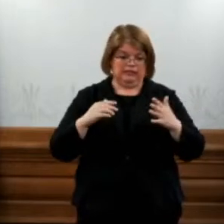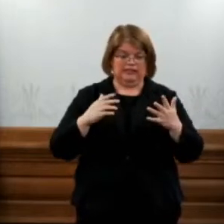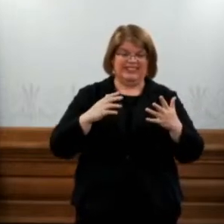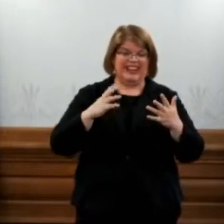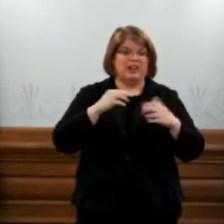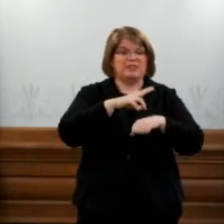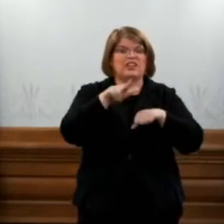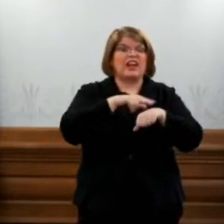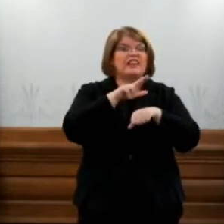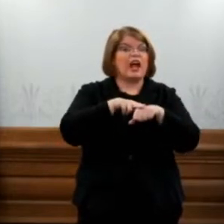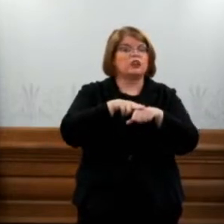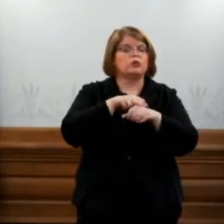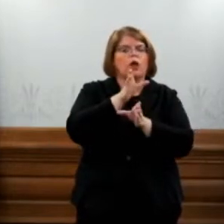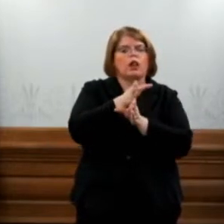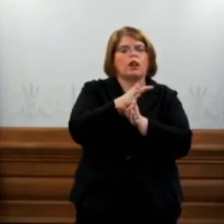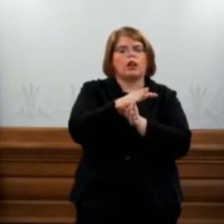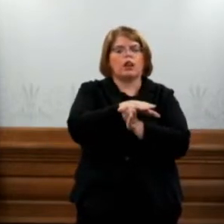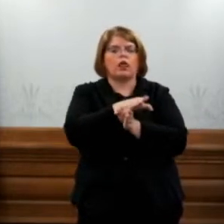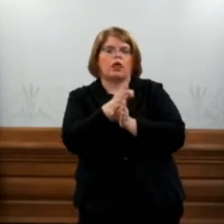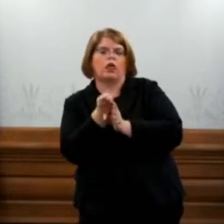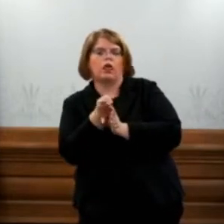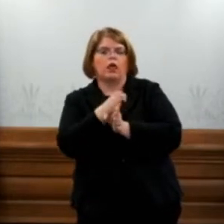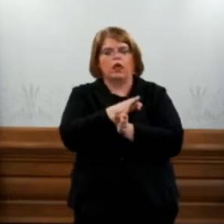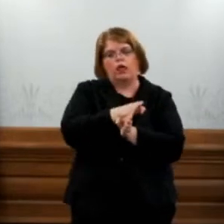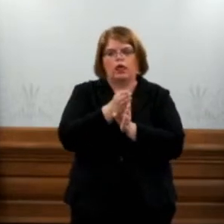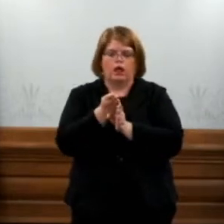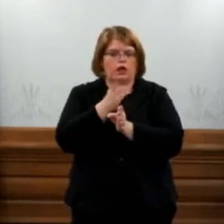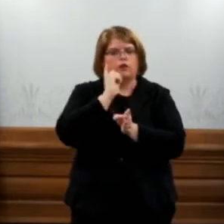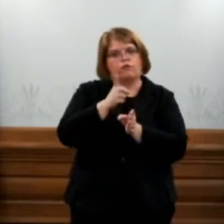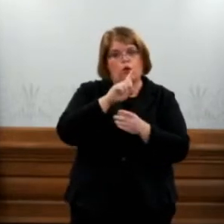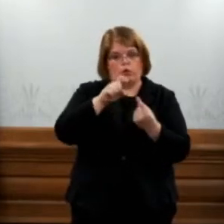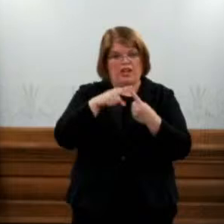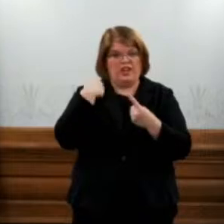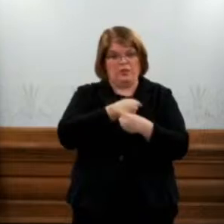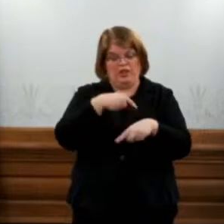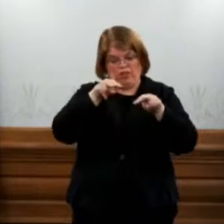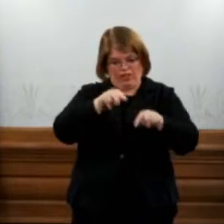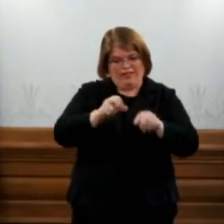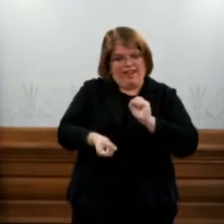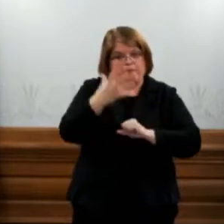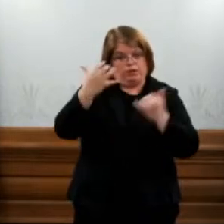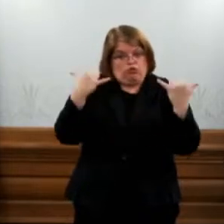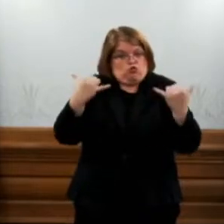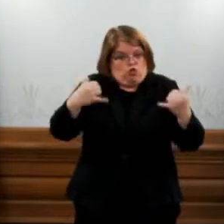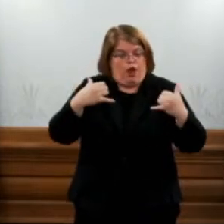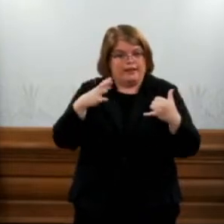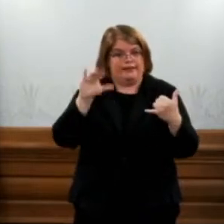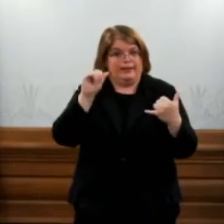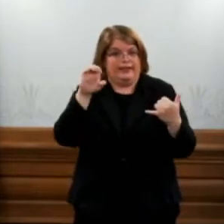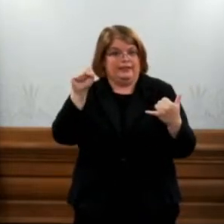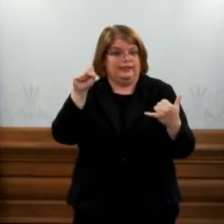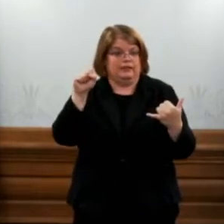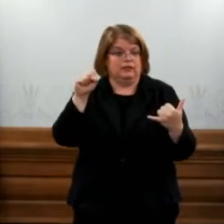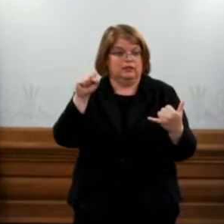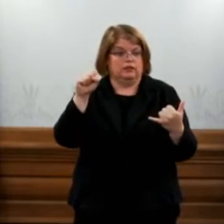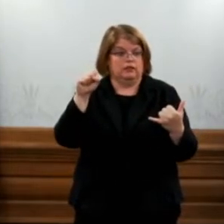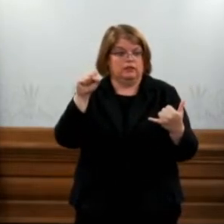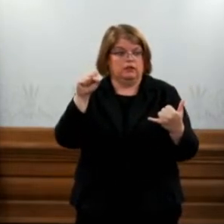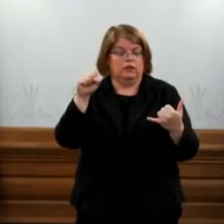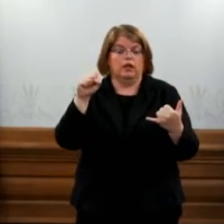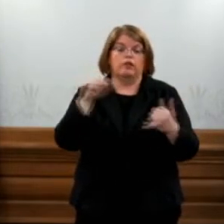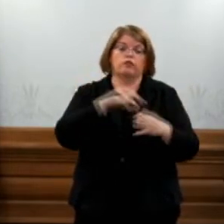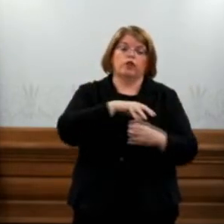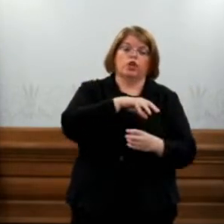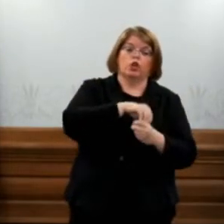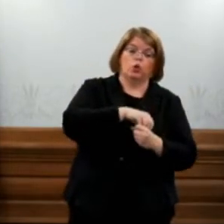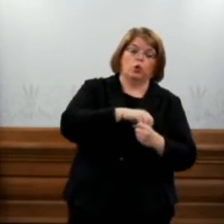natural dividing line when we looked at the number of active cases, that it wouldn't include 90. If we had included 2, it would